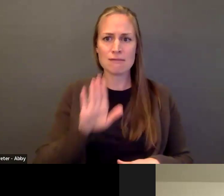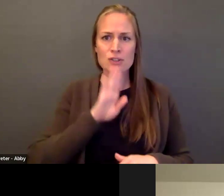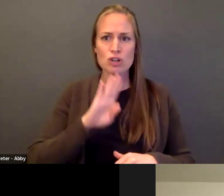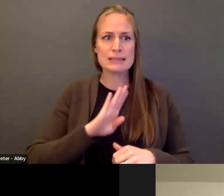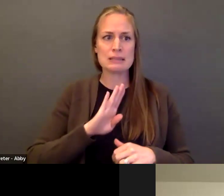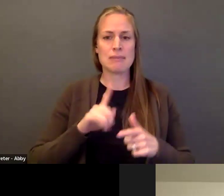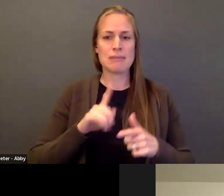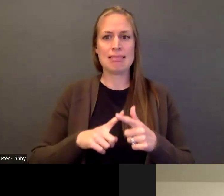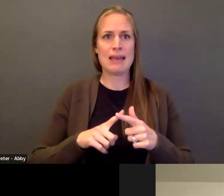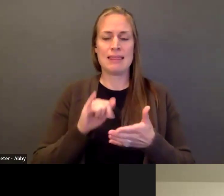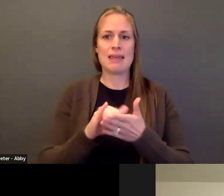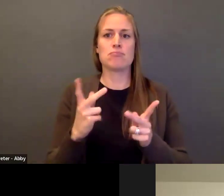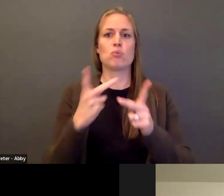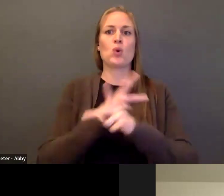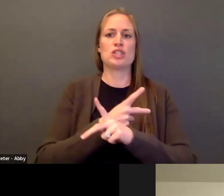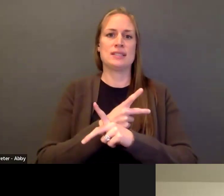crisis.